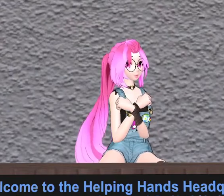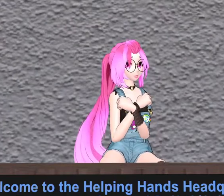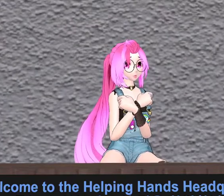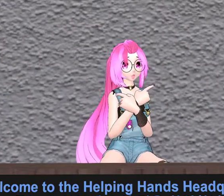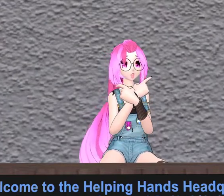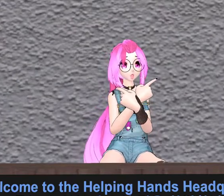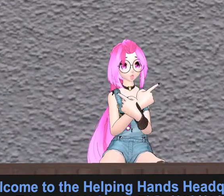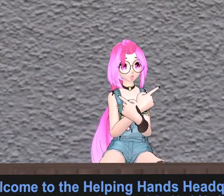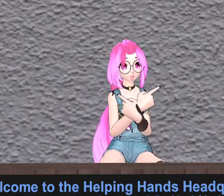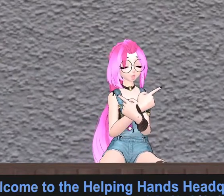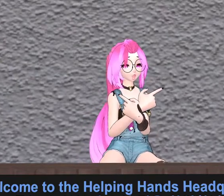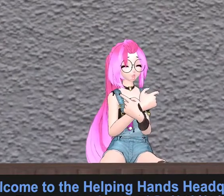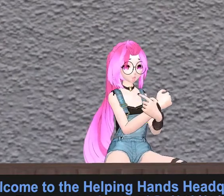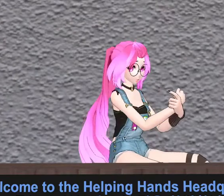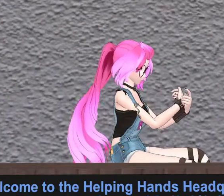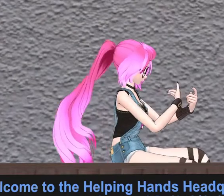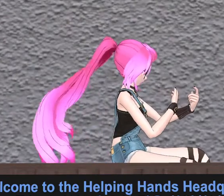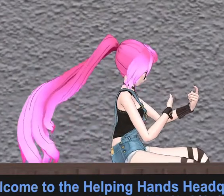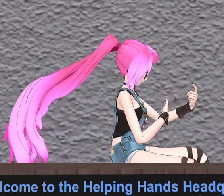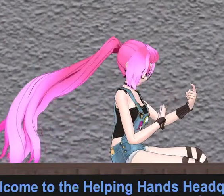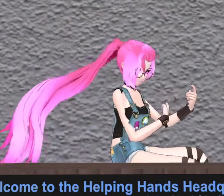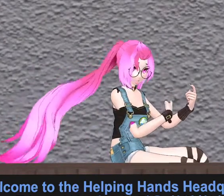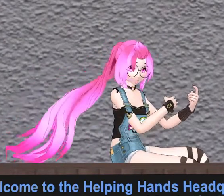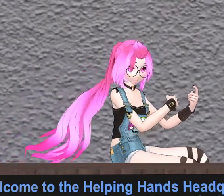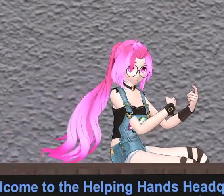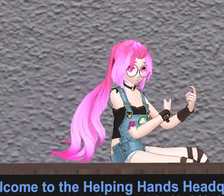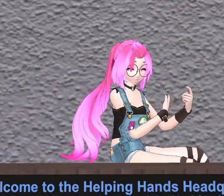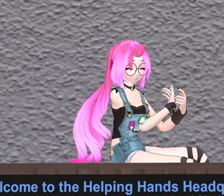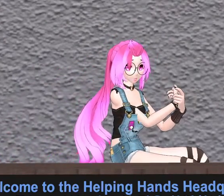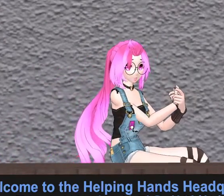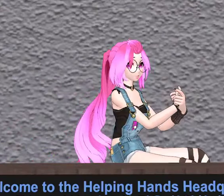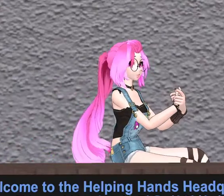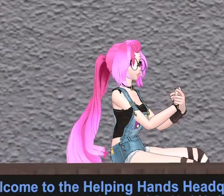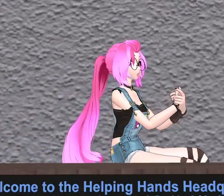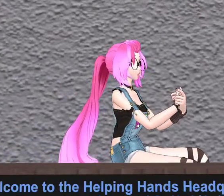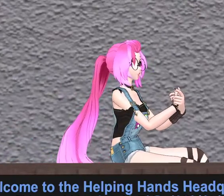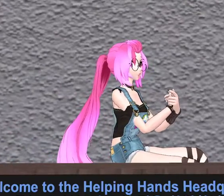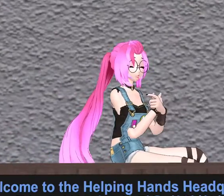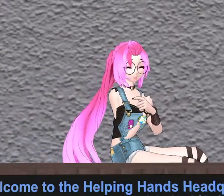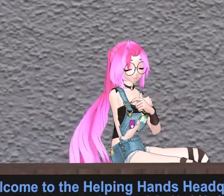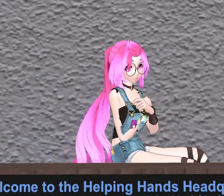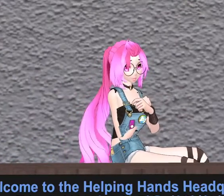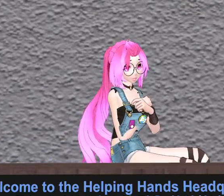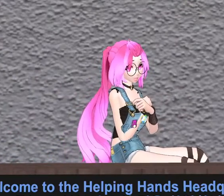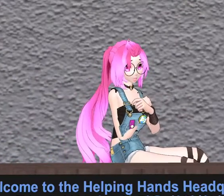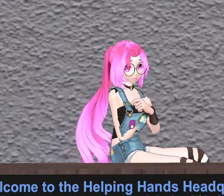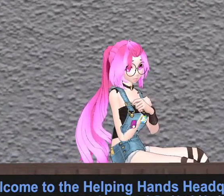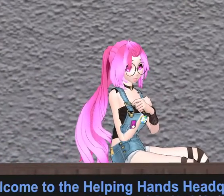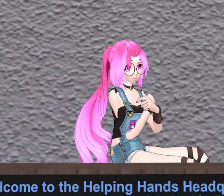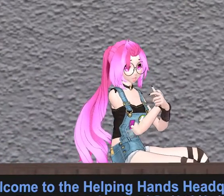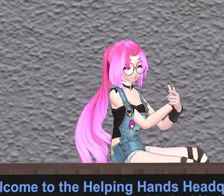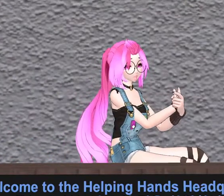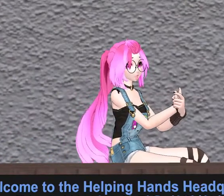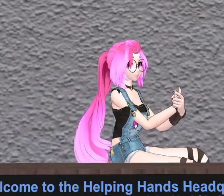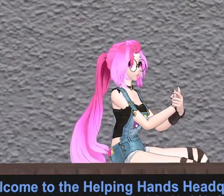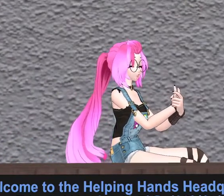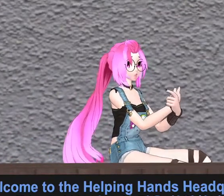hug. It's in front of you. See how my elbows are still forward. I'm not touching my chest.